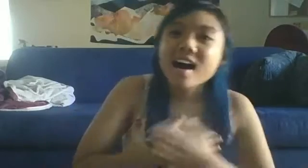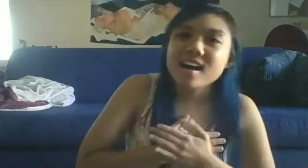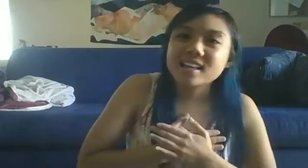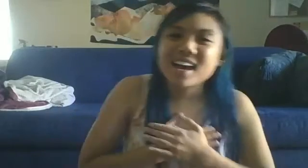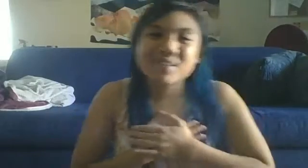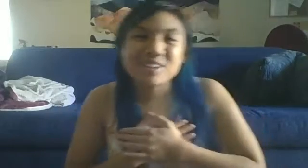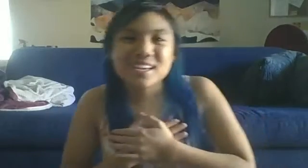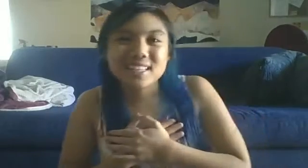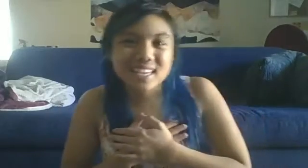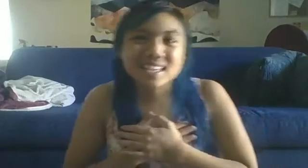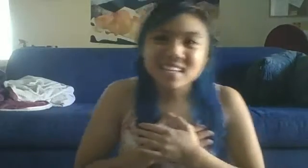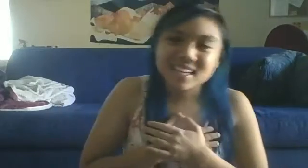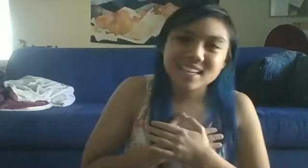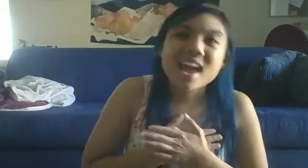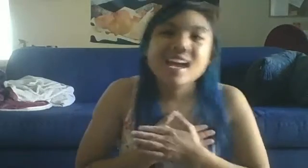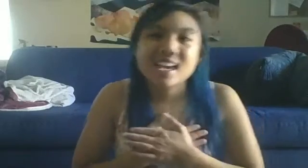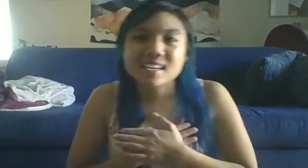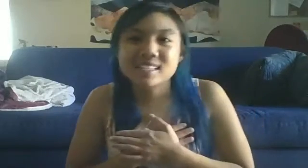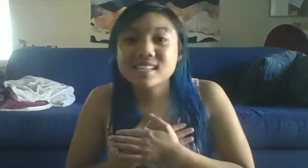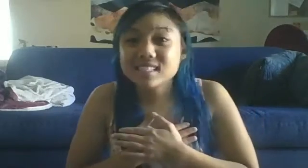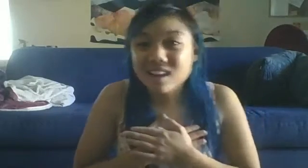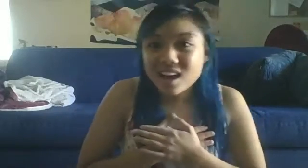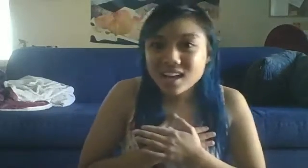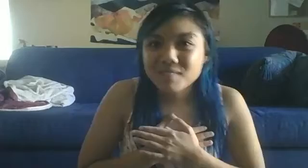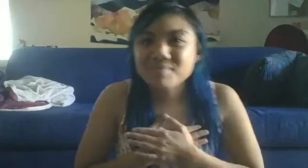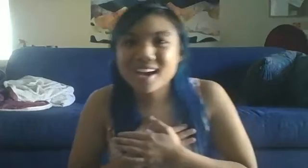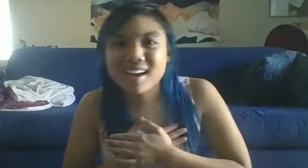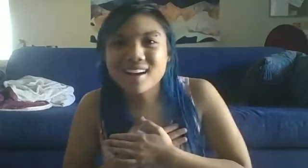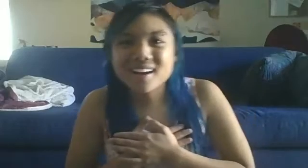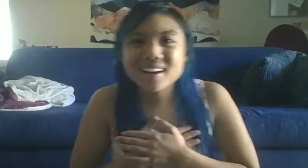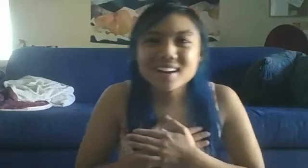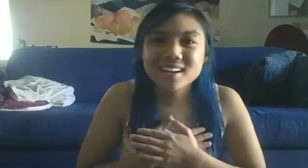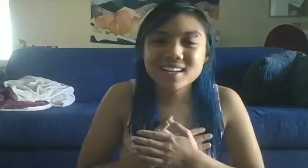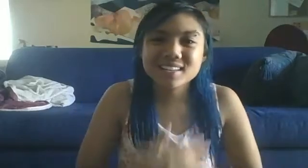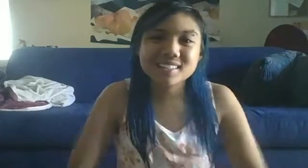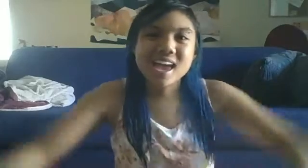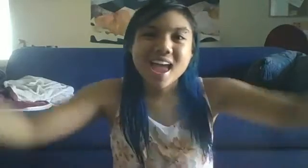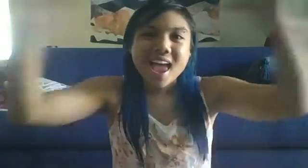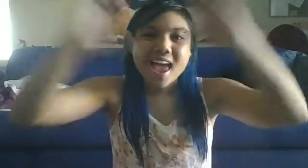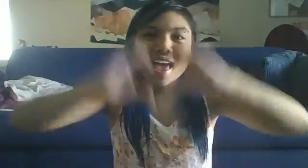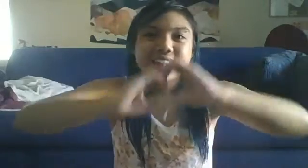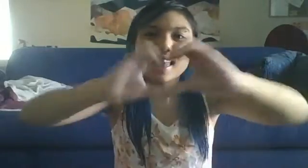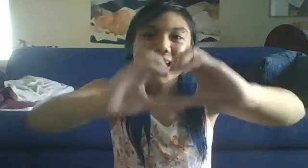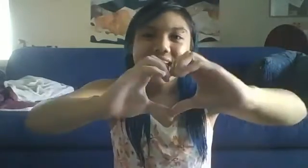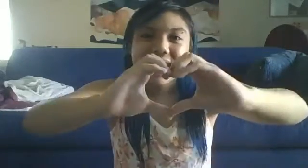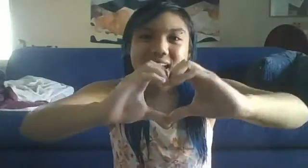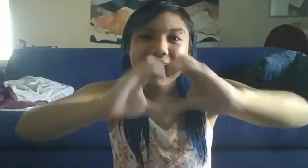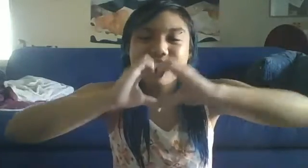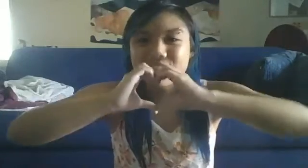All I really need is a song in my heart, and love in